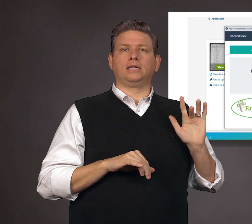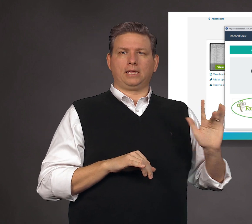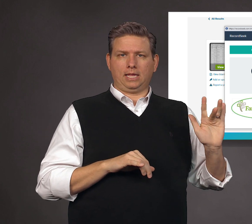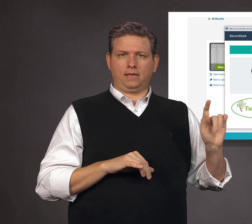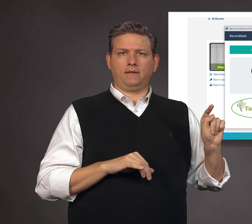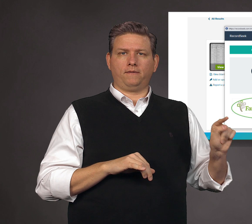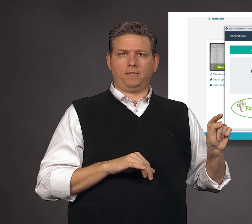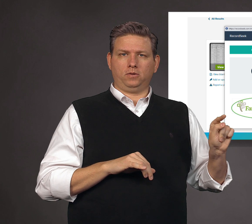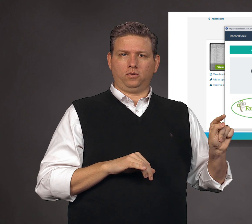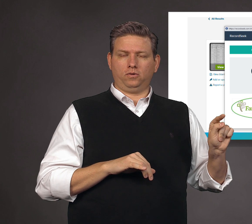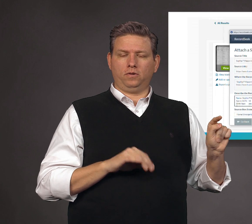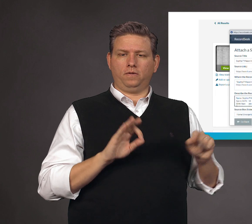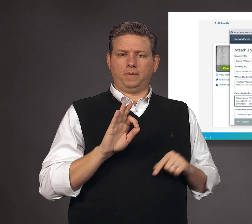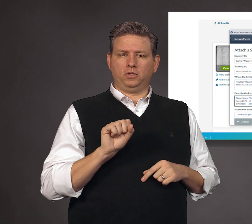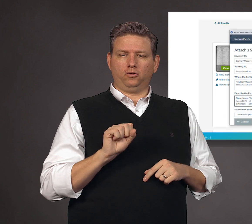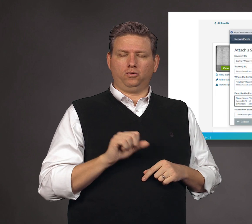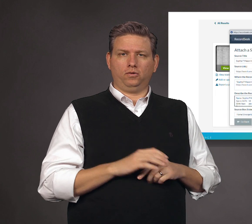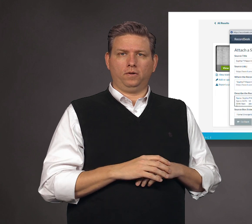FamilySearch.